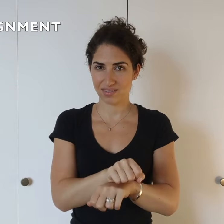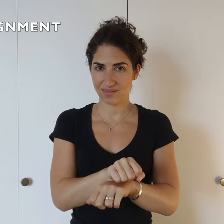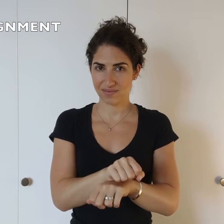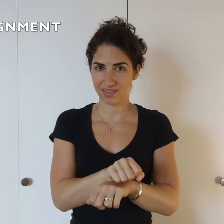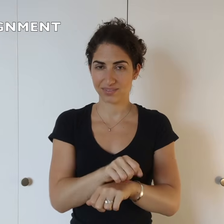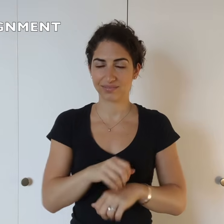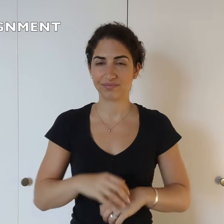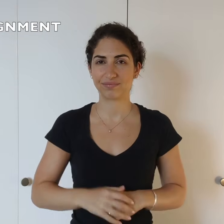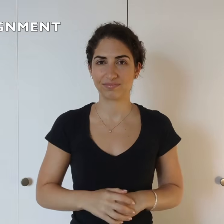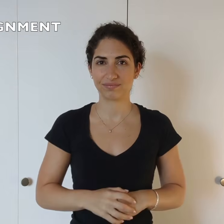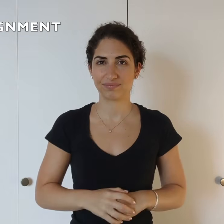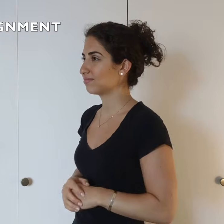assignment,